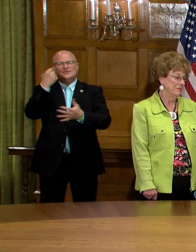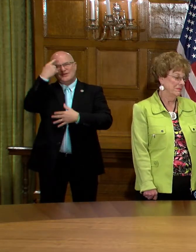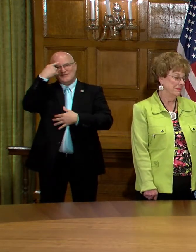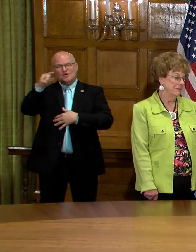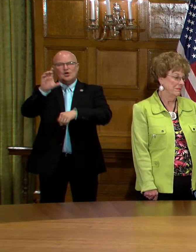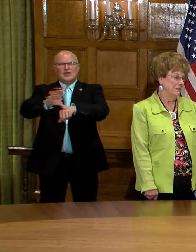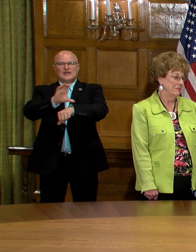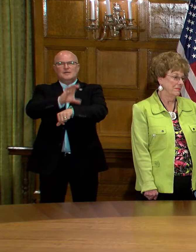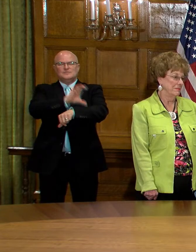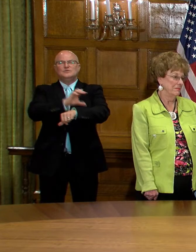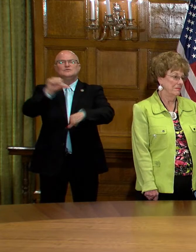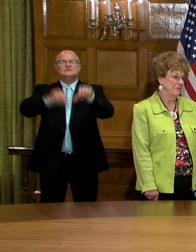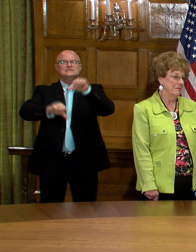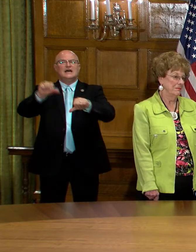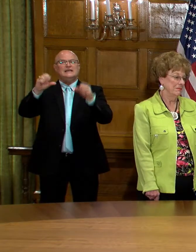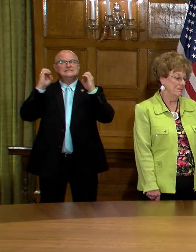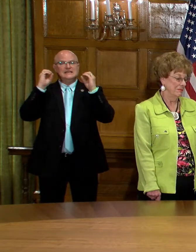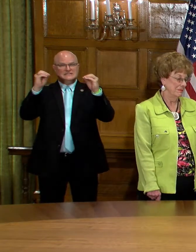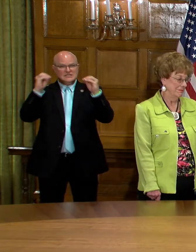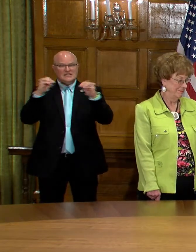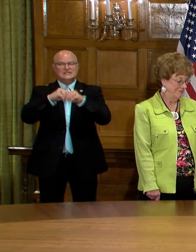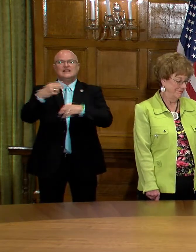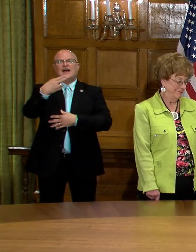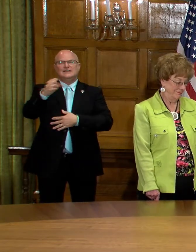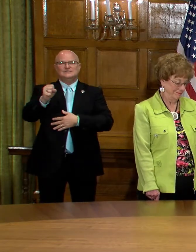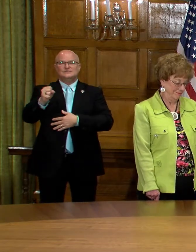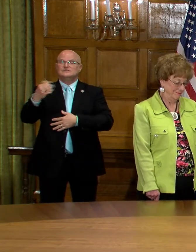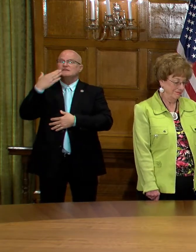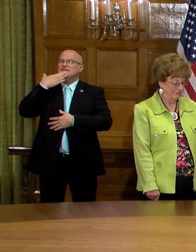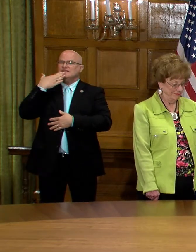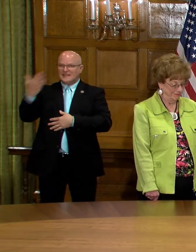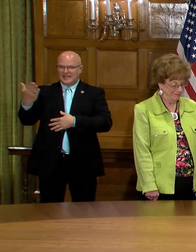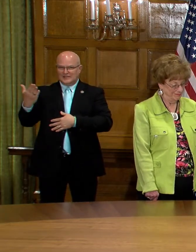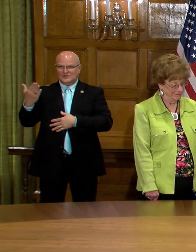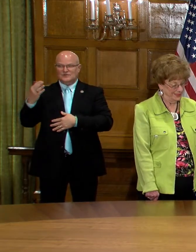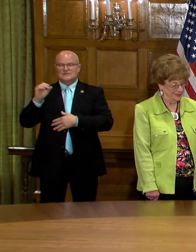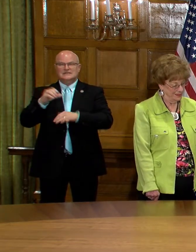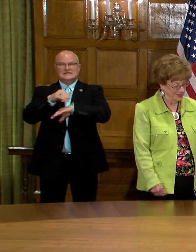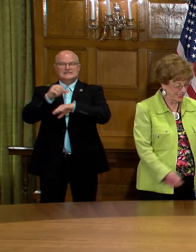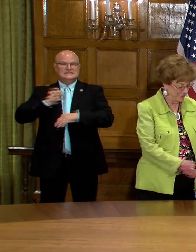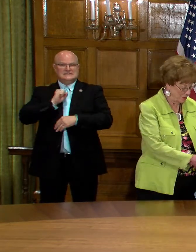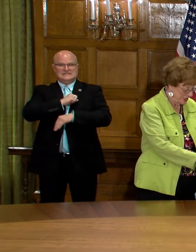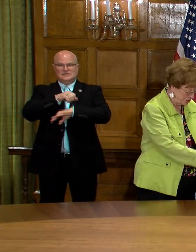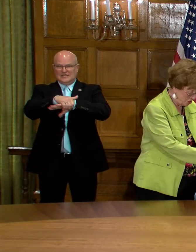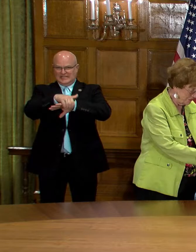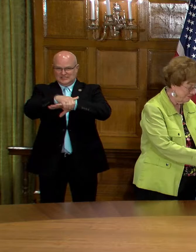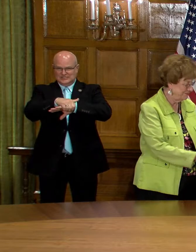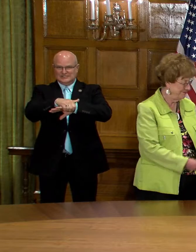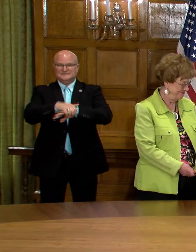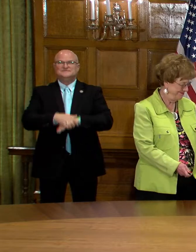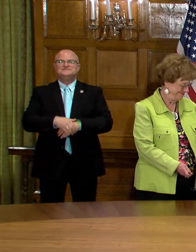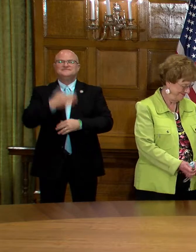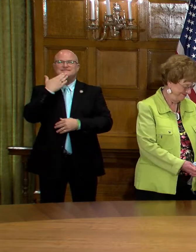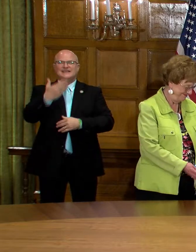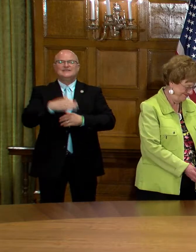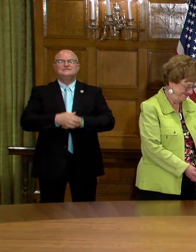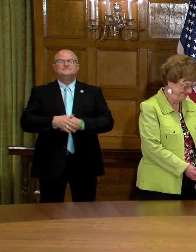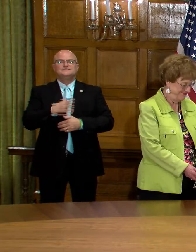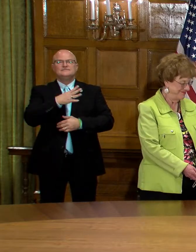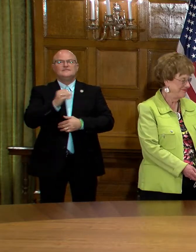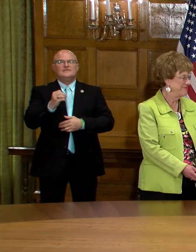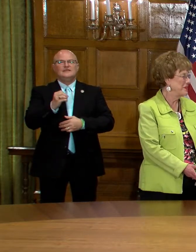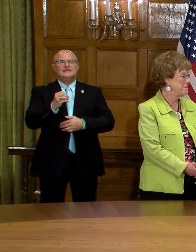for computer science education in our high schools. So thank you, Senator English. Thank you very much. Thank you.